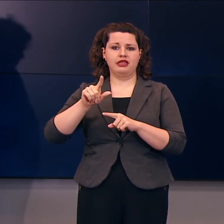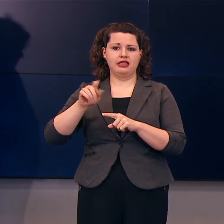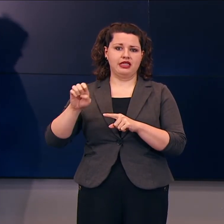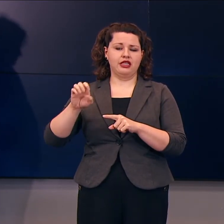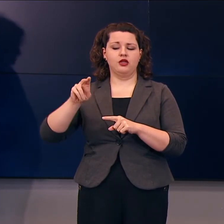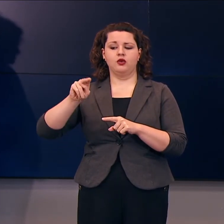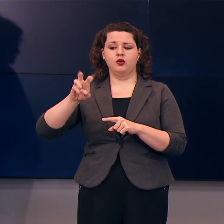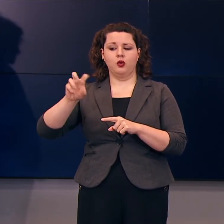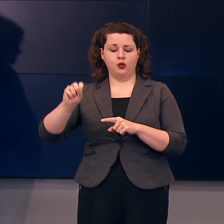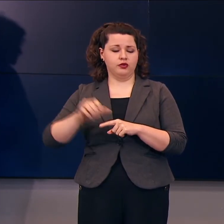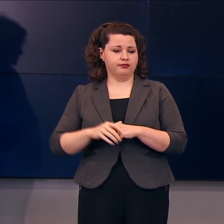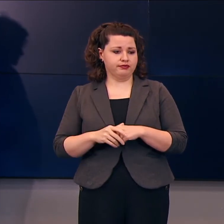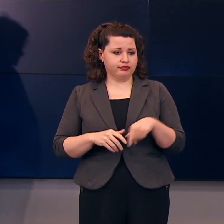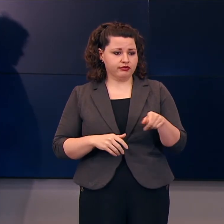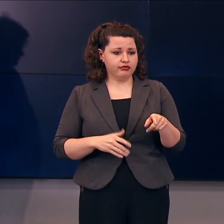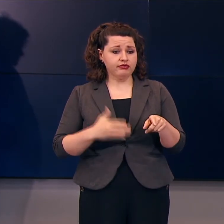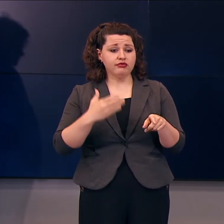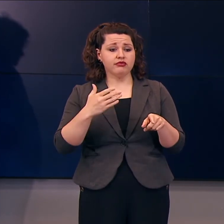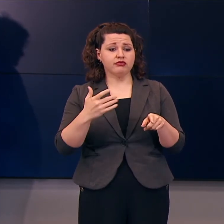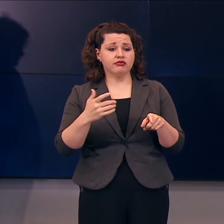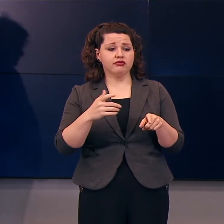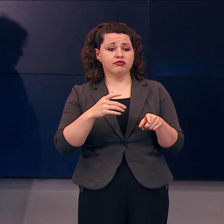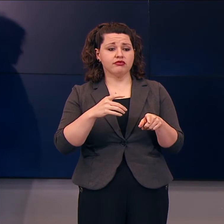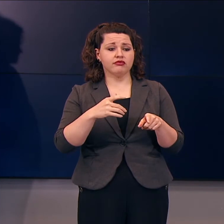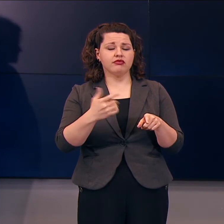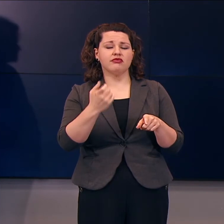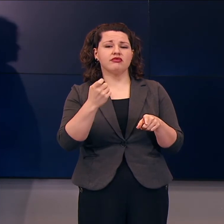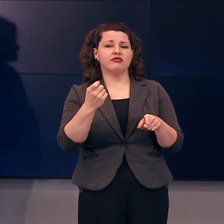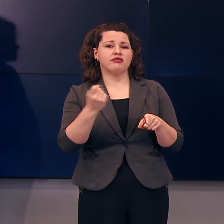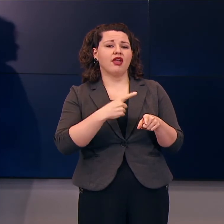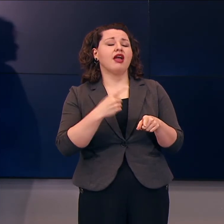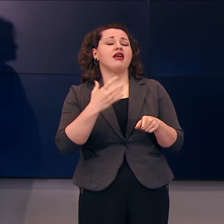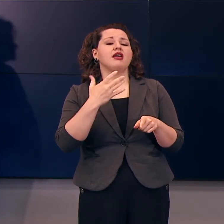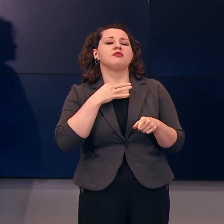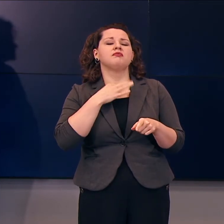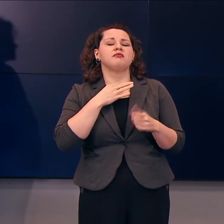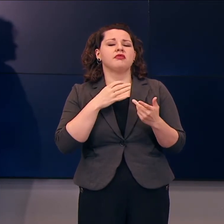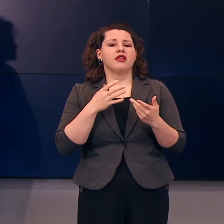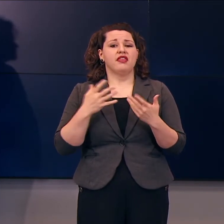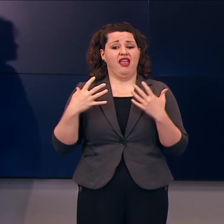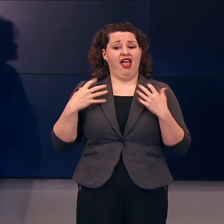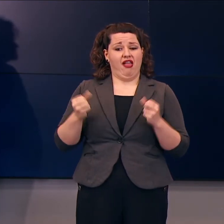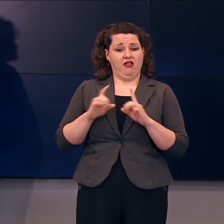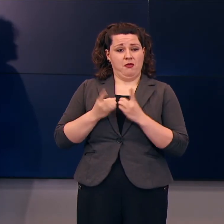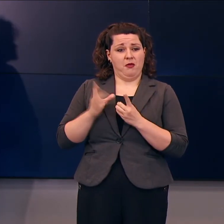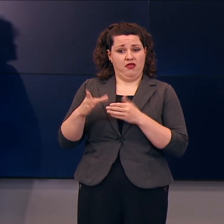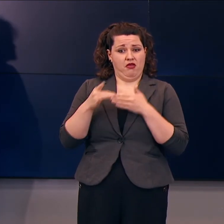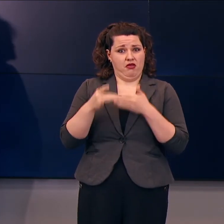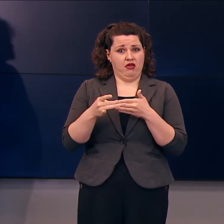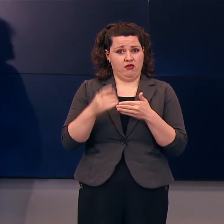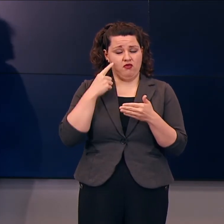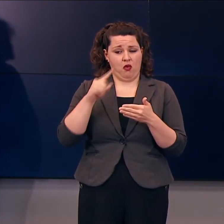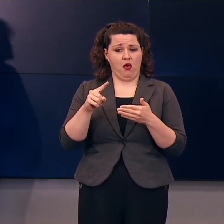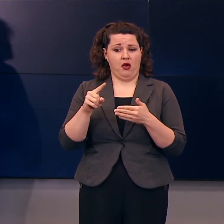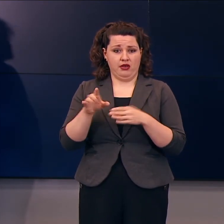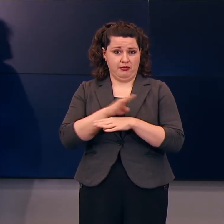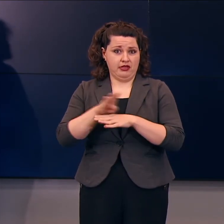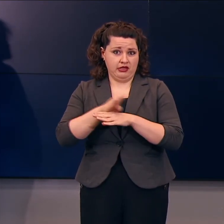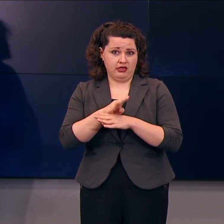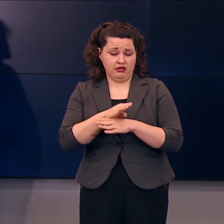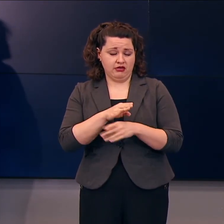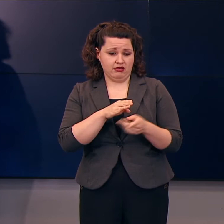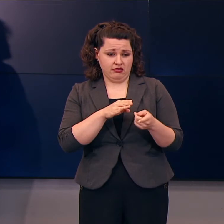Thank you, Governor. I just was wondering, the Public Health Department guidance to businesses